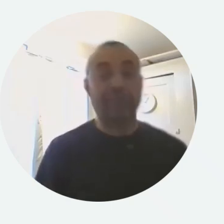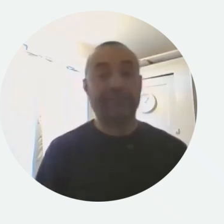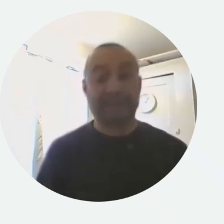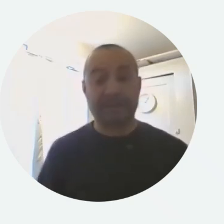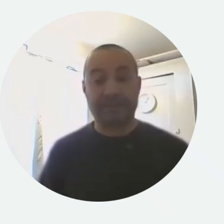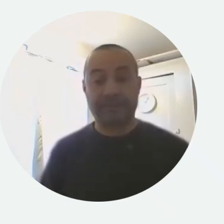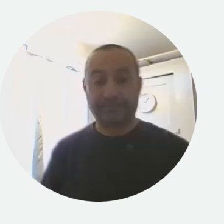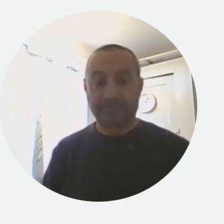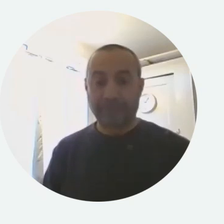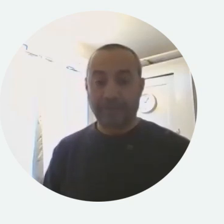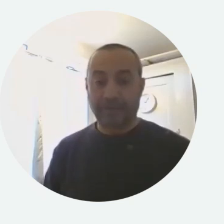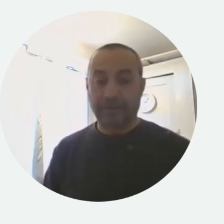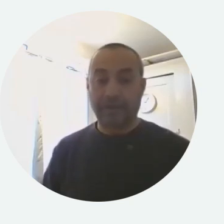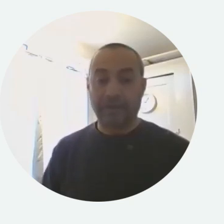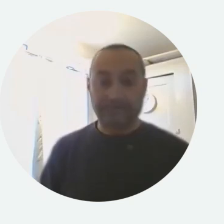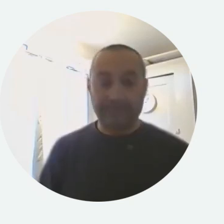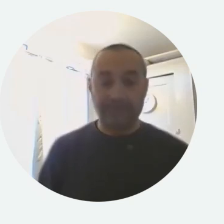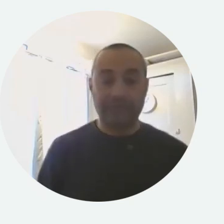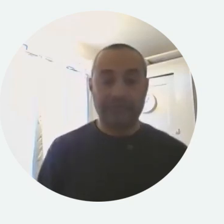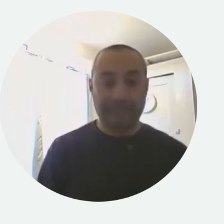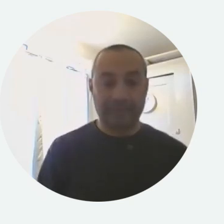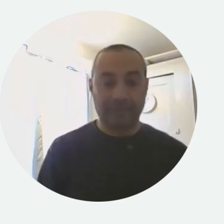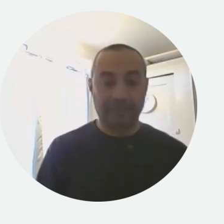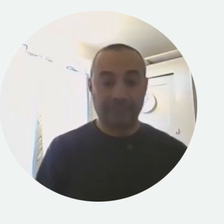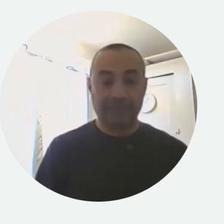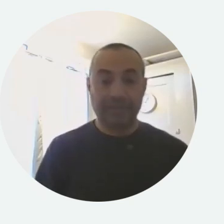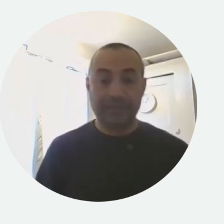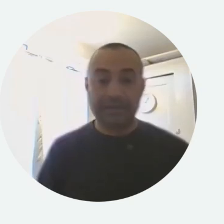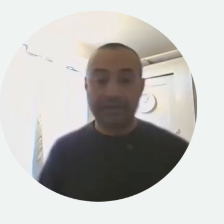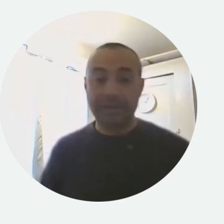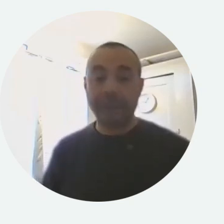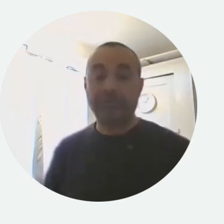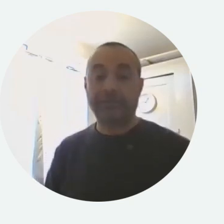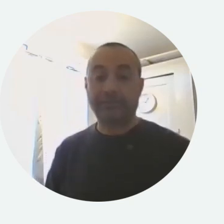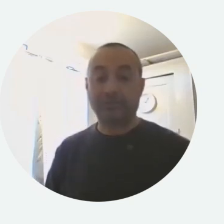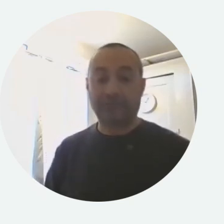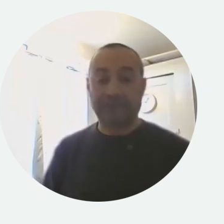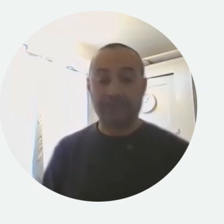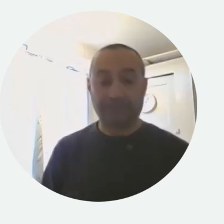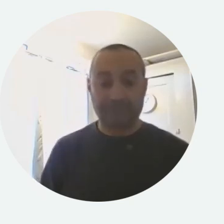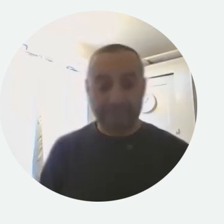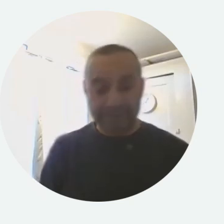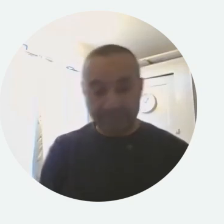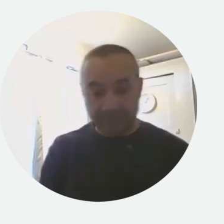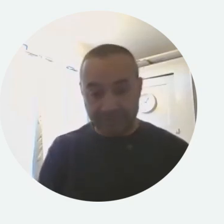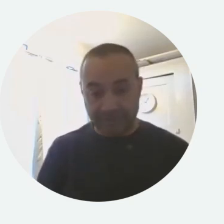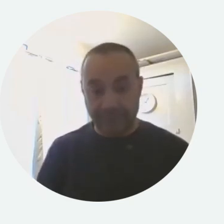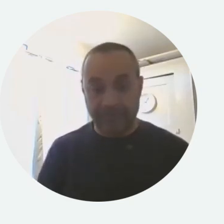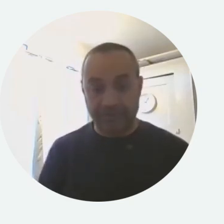staff are advanced users of megaton. If you'd like some training, please contact Megaton.